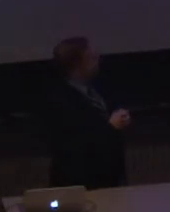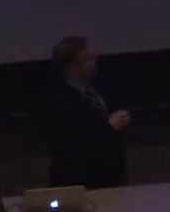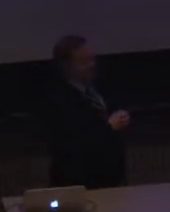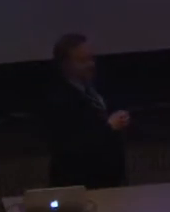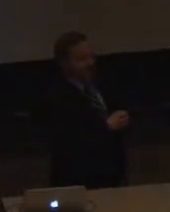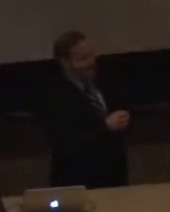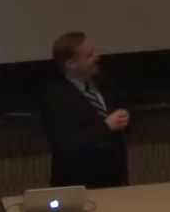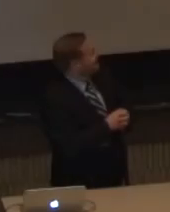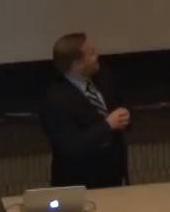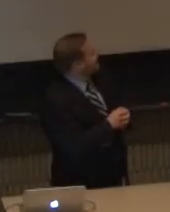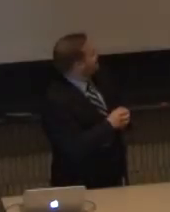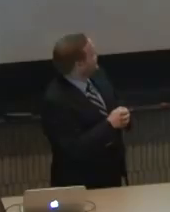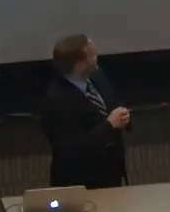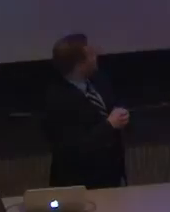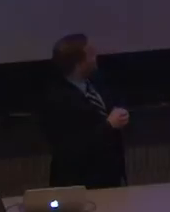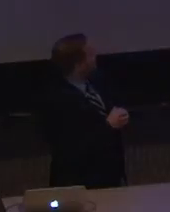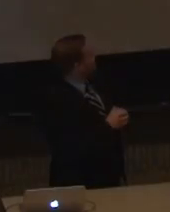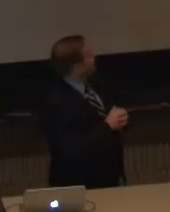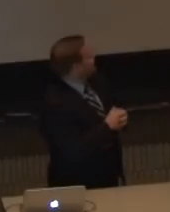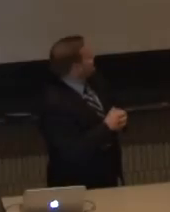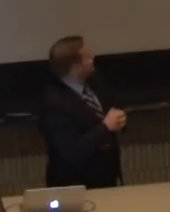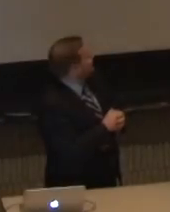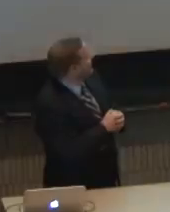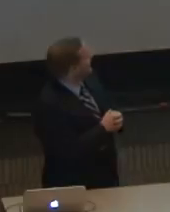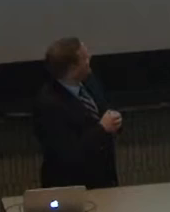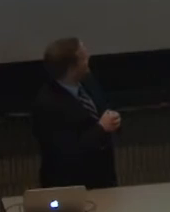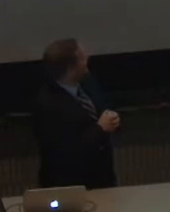Let's give this 1 minute to hook in.